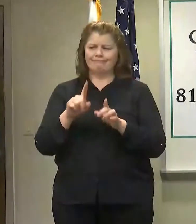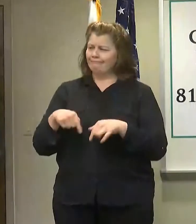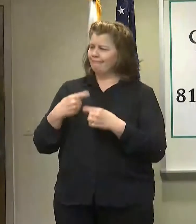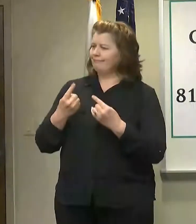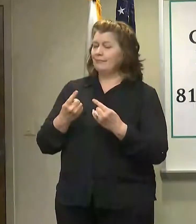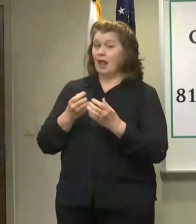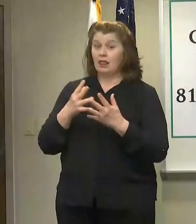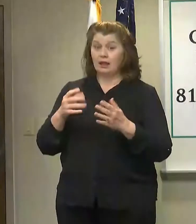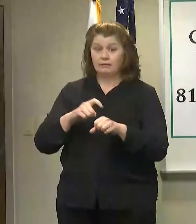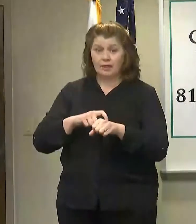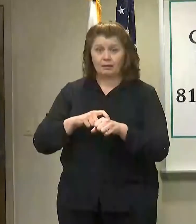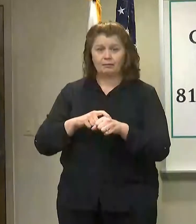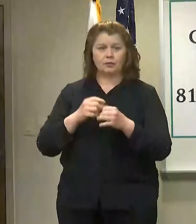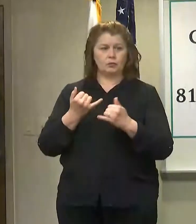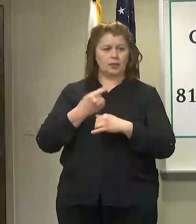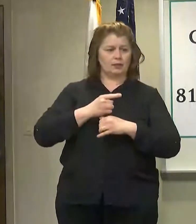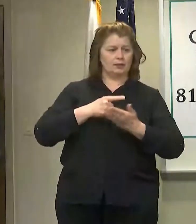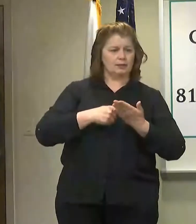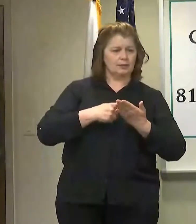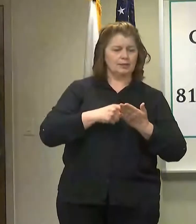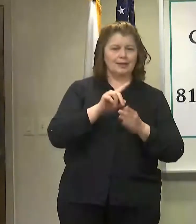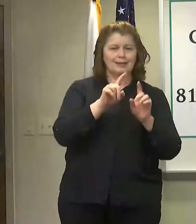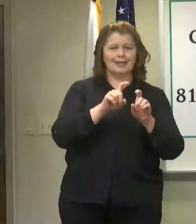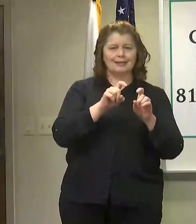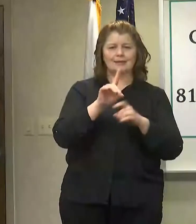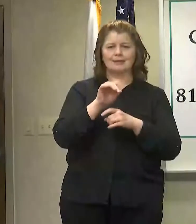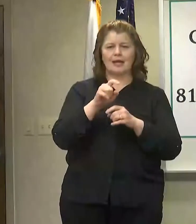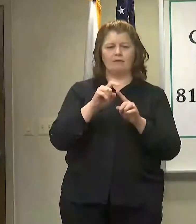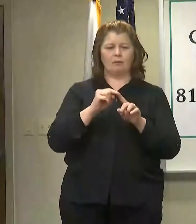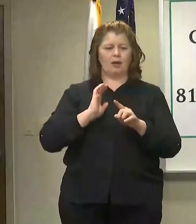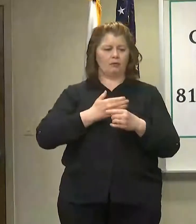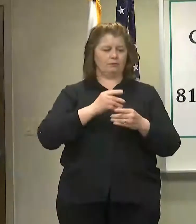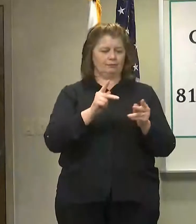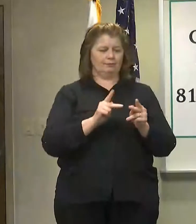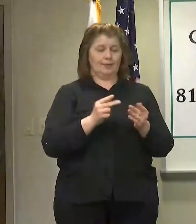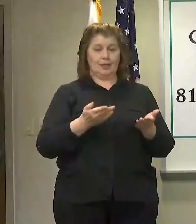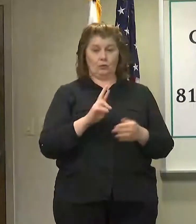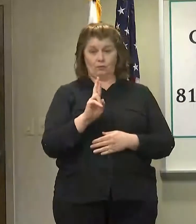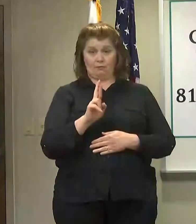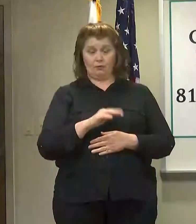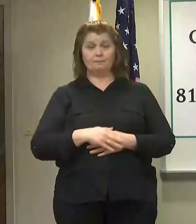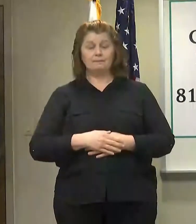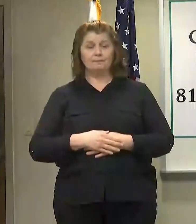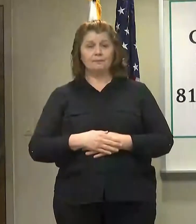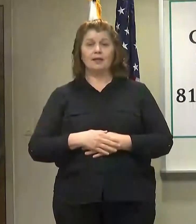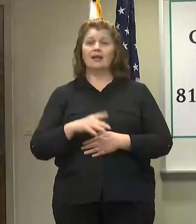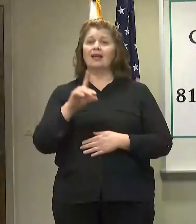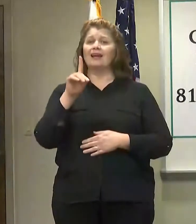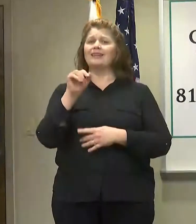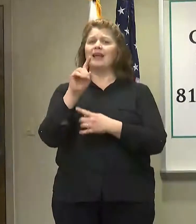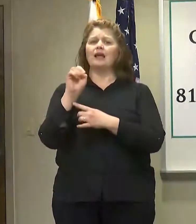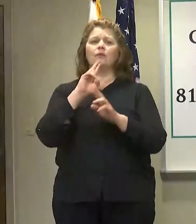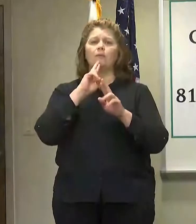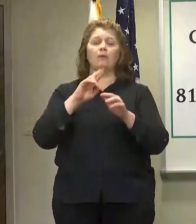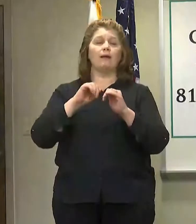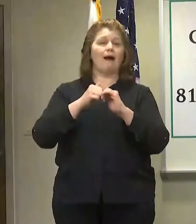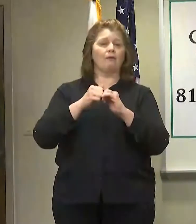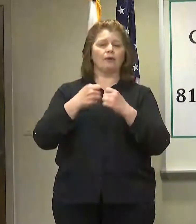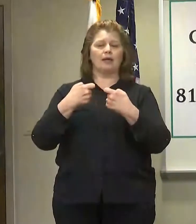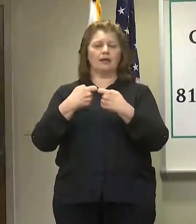more time today talking about the test data coming out of our locations. Test data we've talked about are reported through the